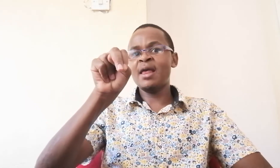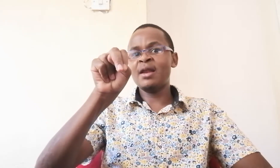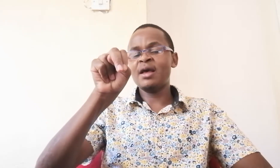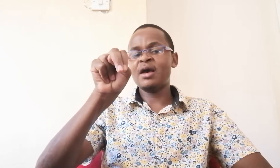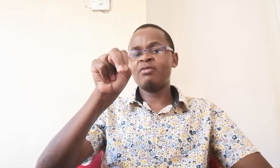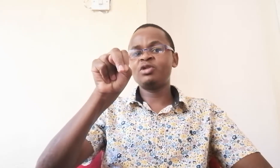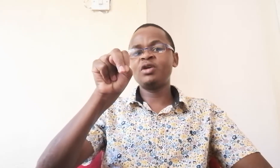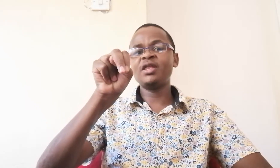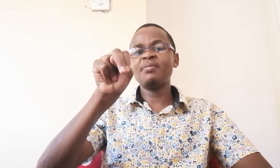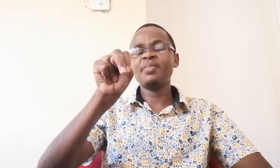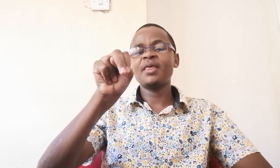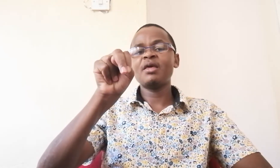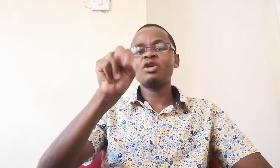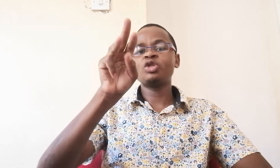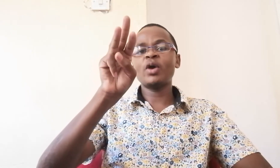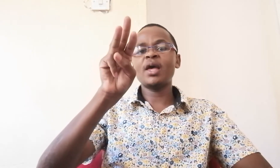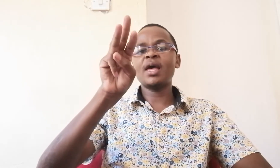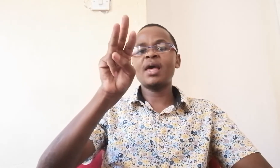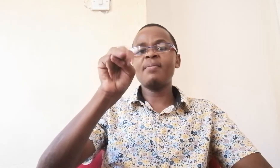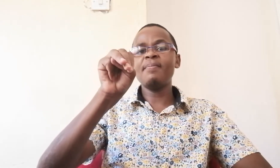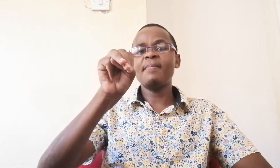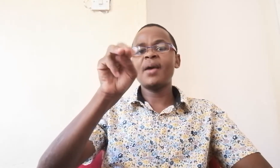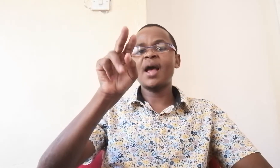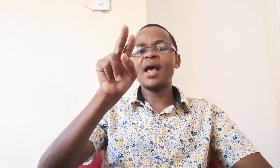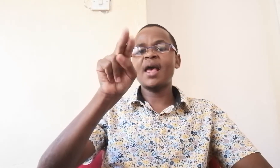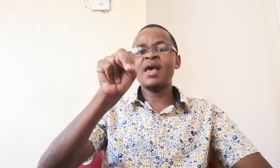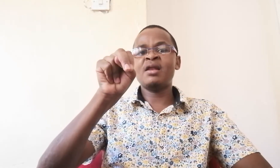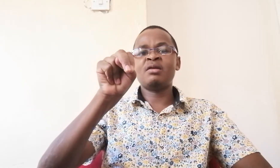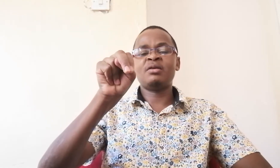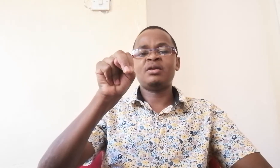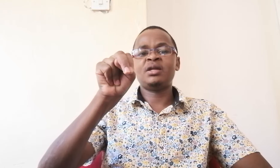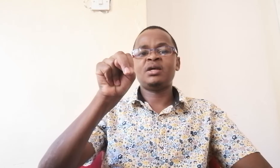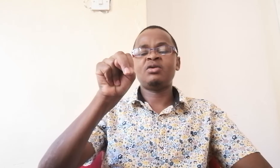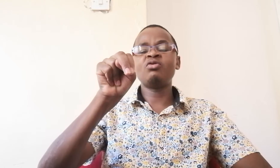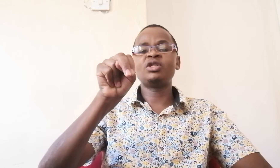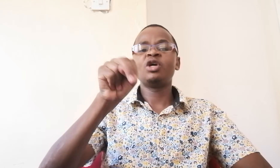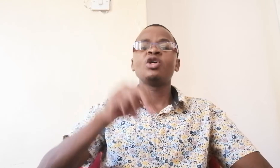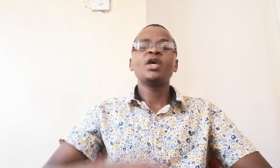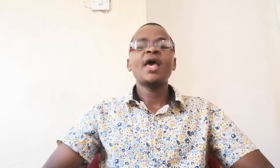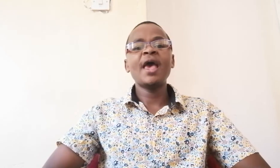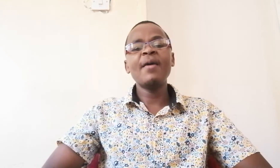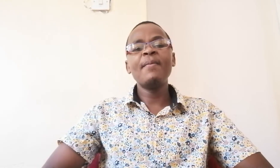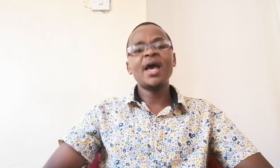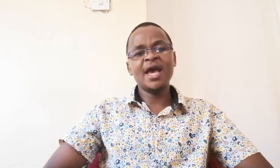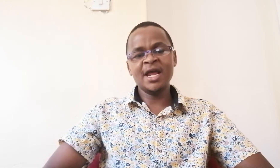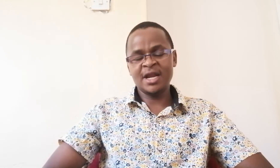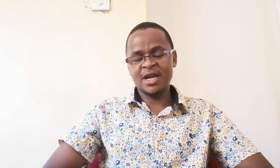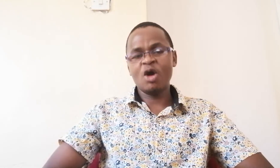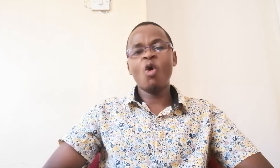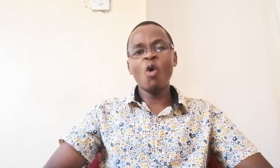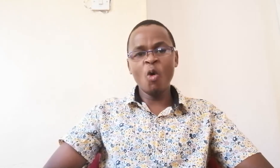N. Are we together? So M, N. Good. M, N,